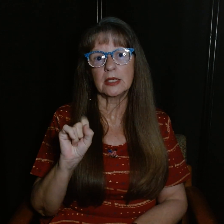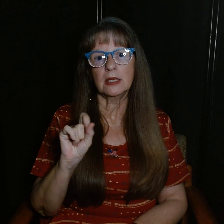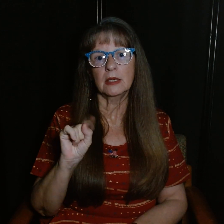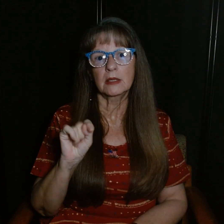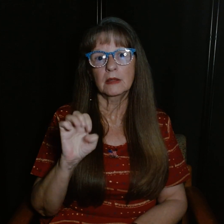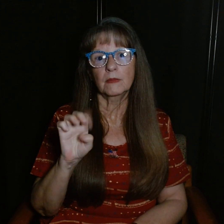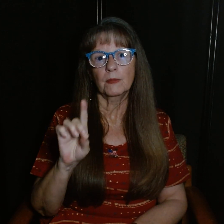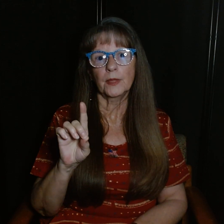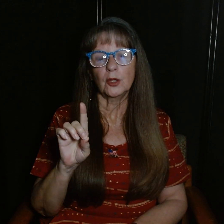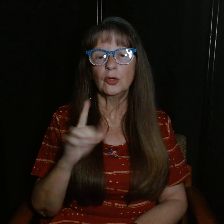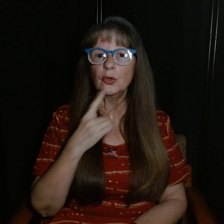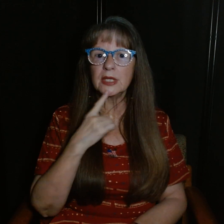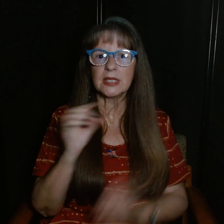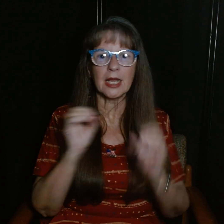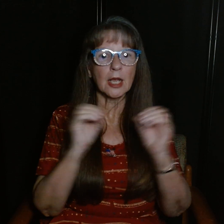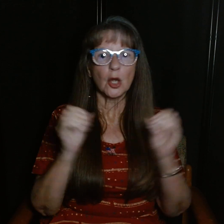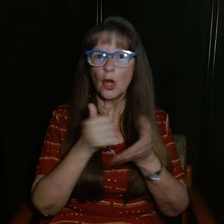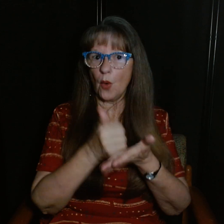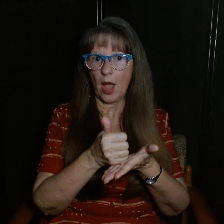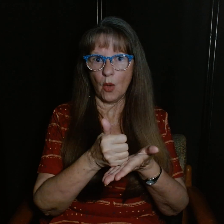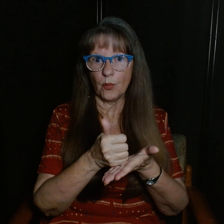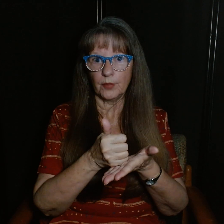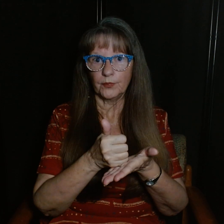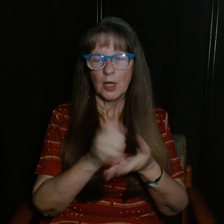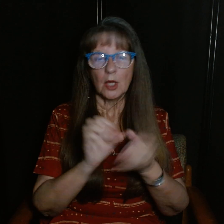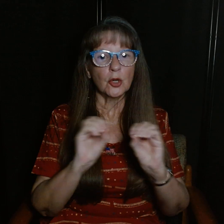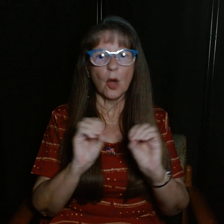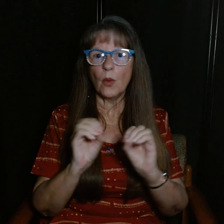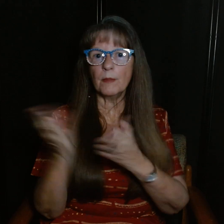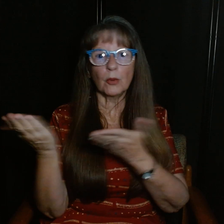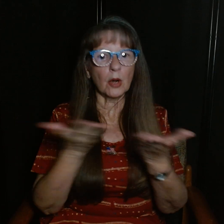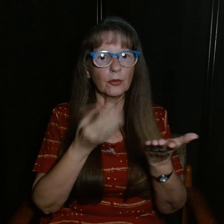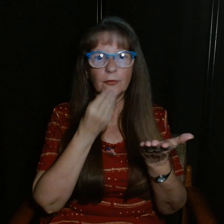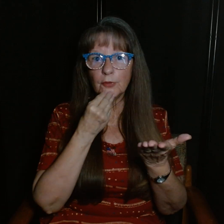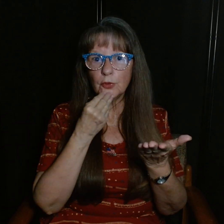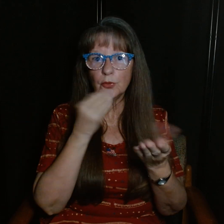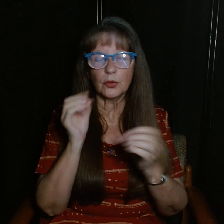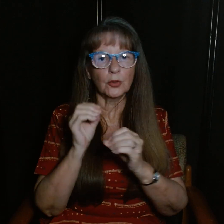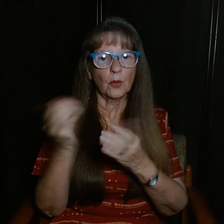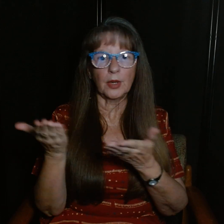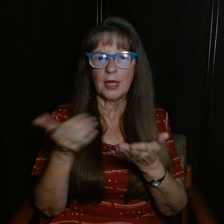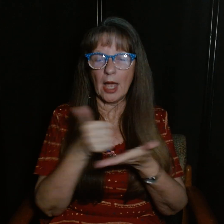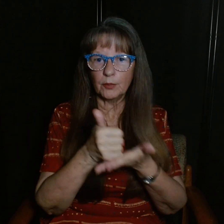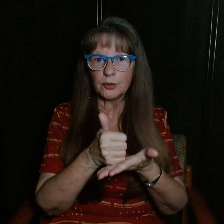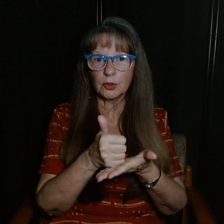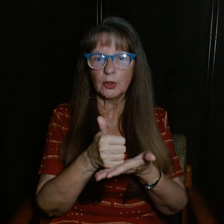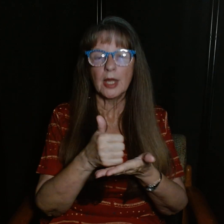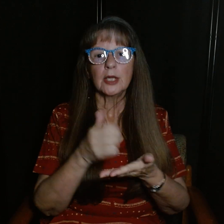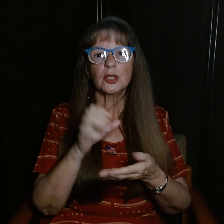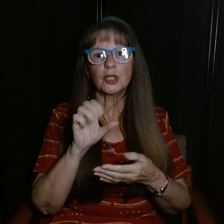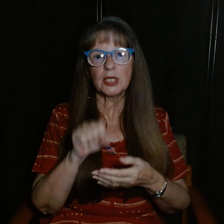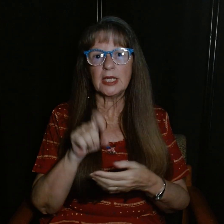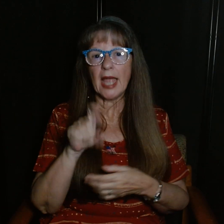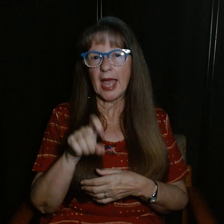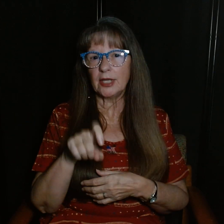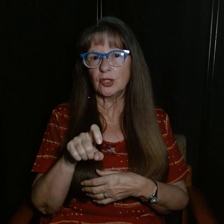unassisted, and you can say no help. No one brought her food, no one helped her. She had